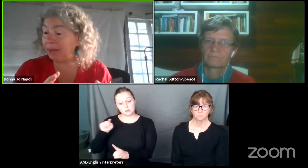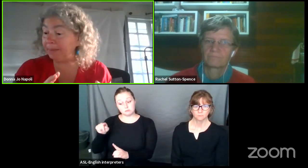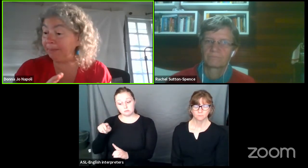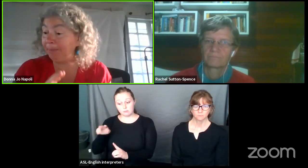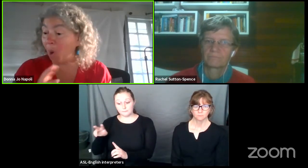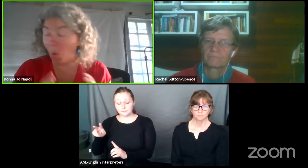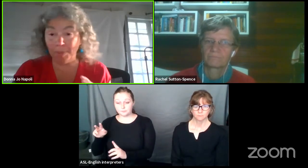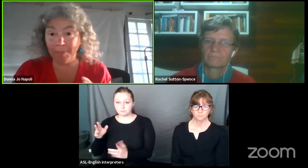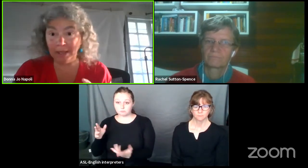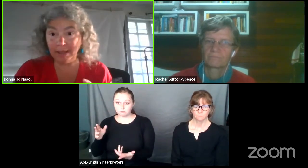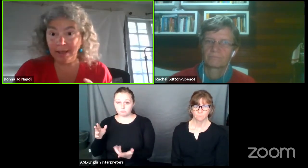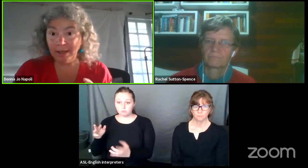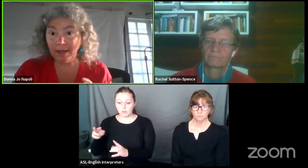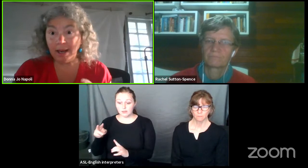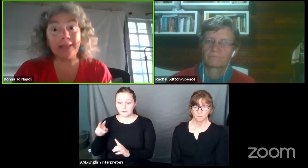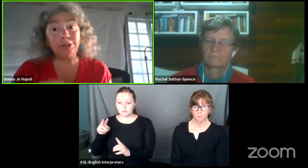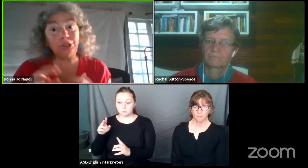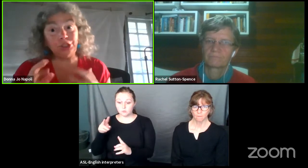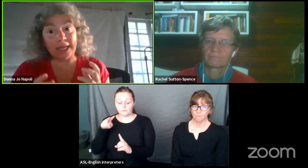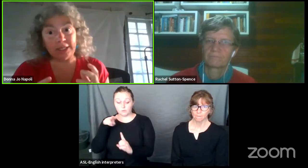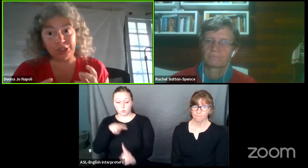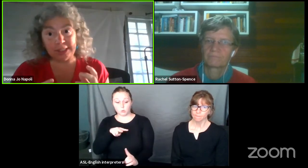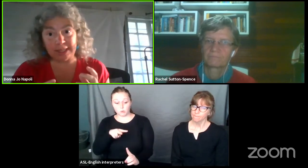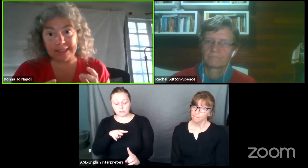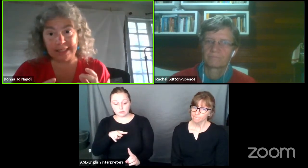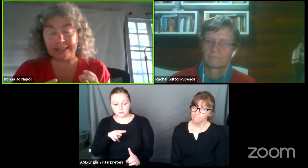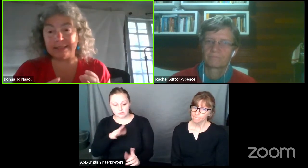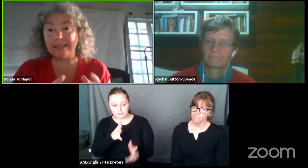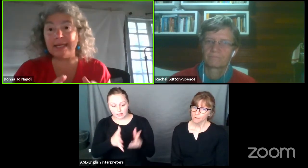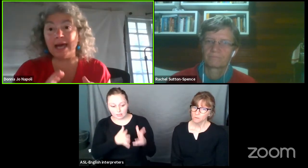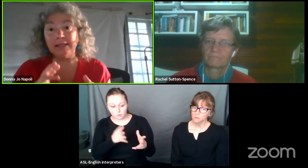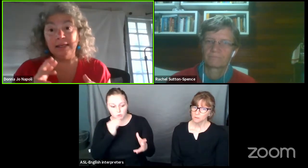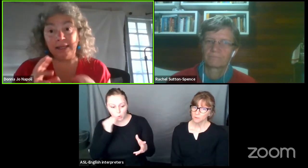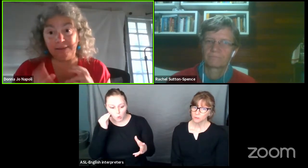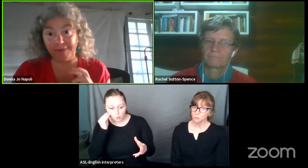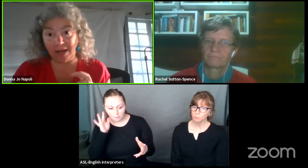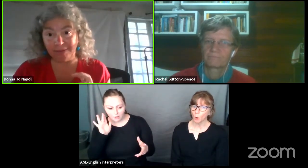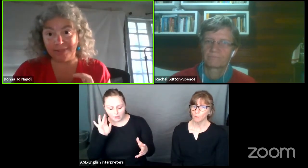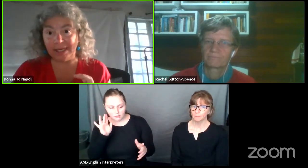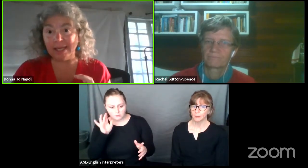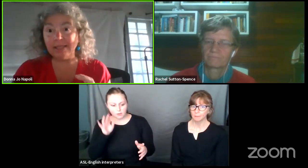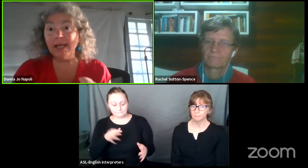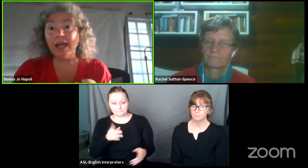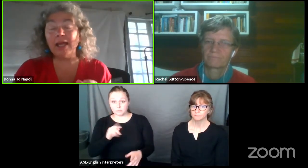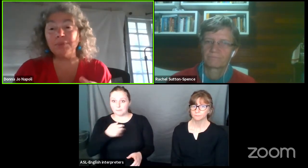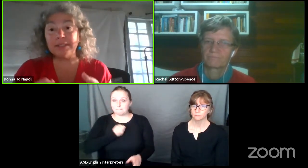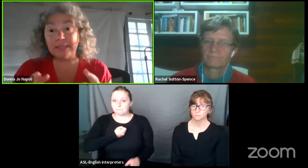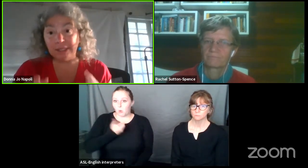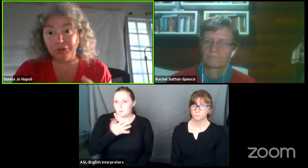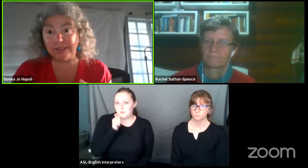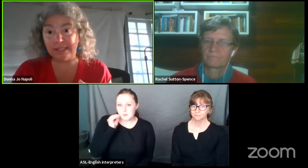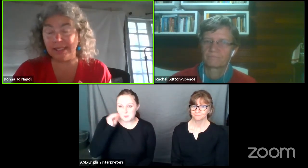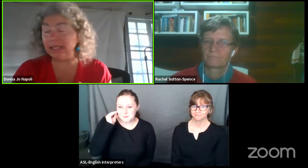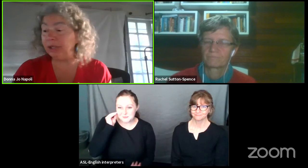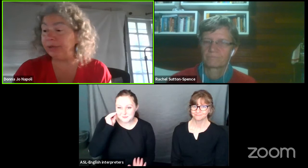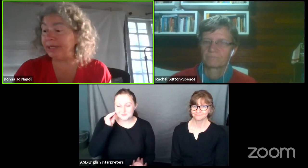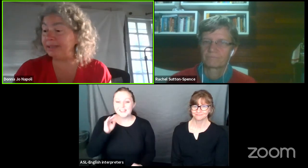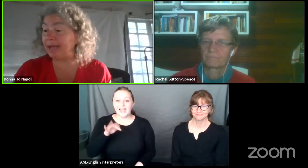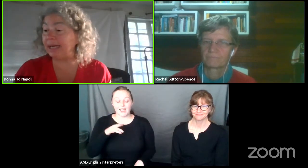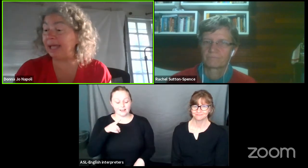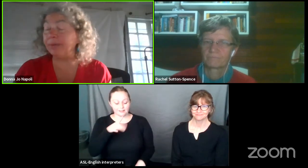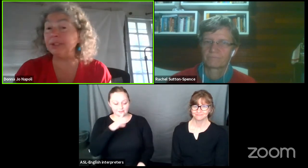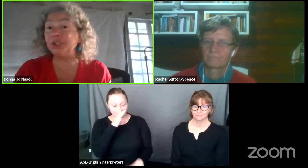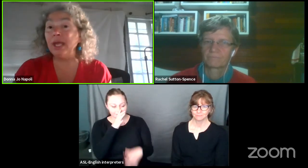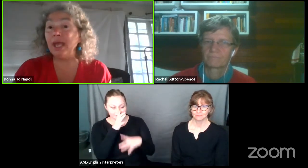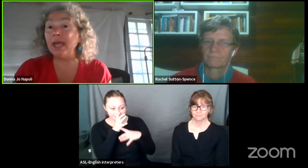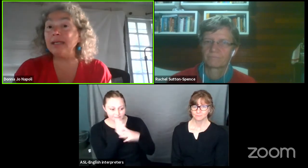language poem and changed his ideas. He got involved in it and was interested in learning